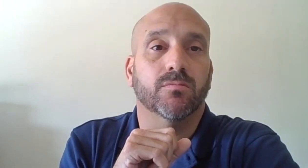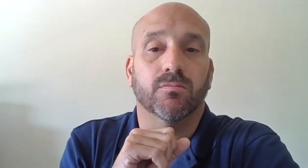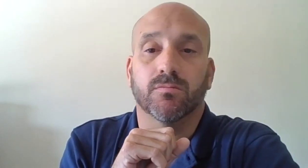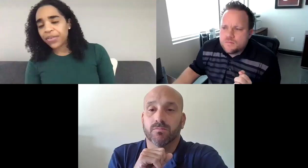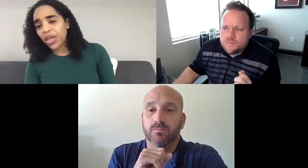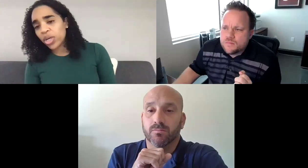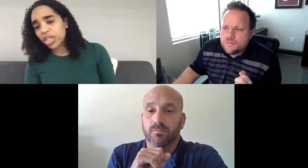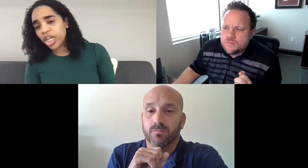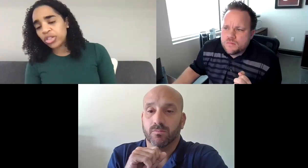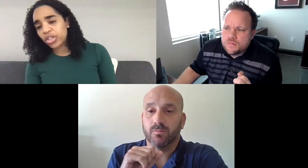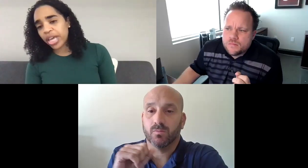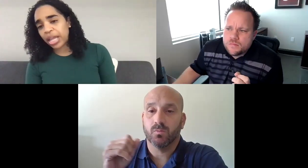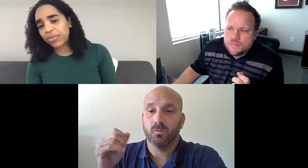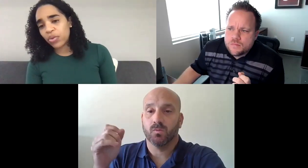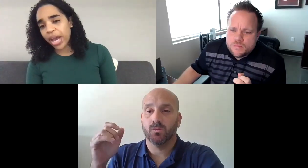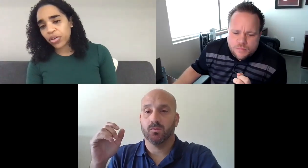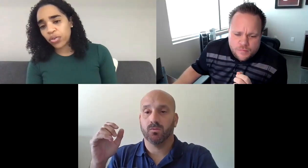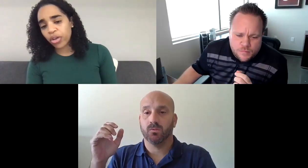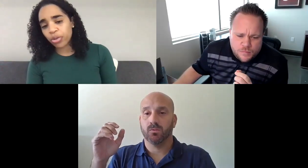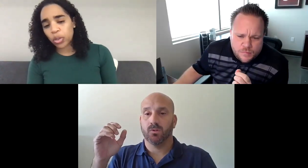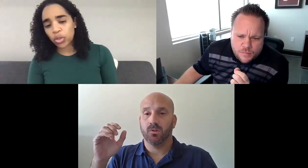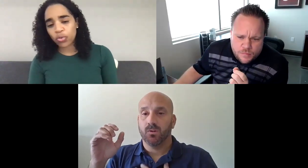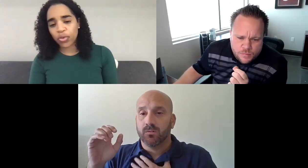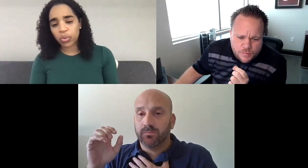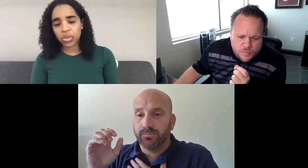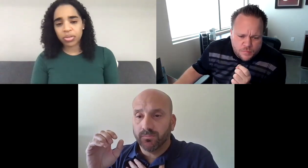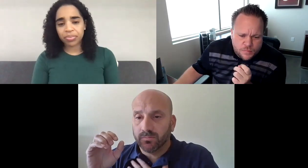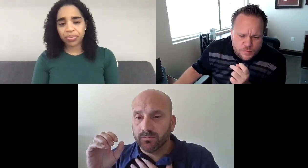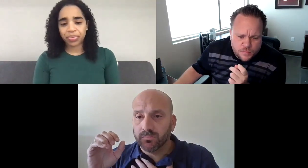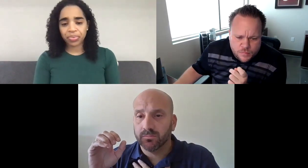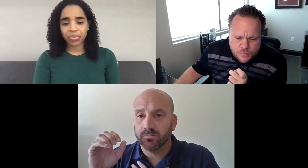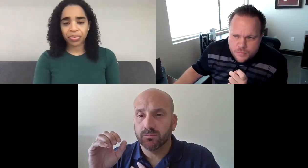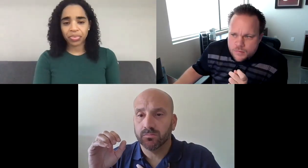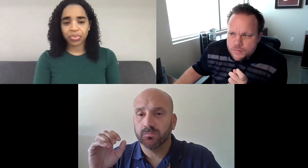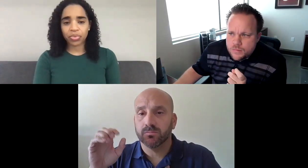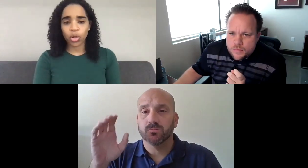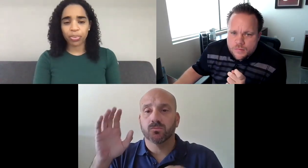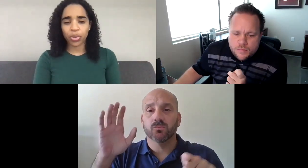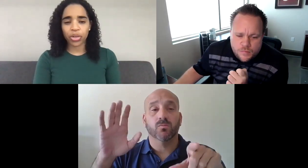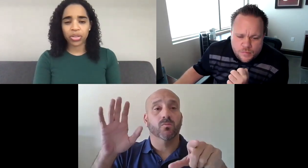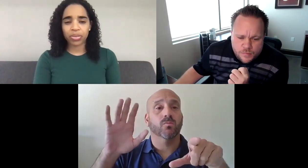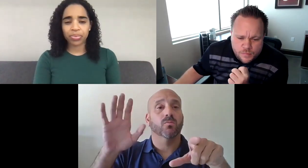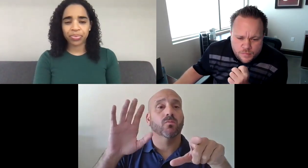If they want to change to the gallery view, they have to do that on their personal phones or computers.